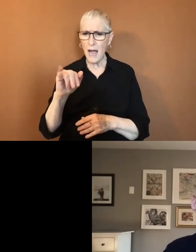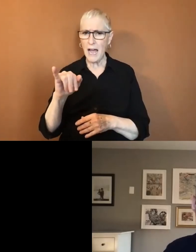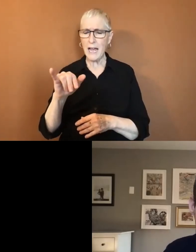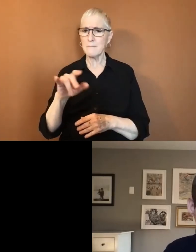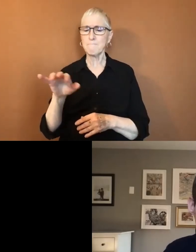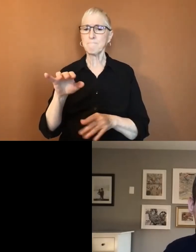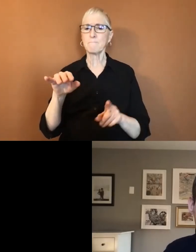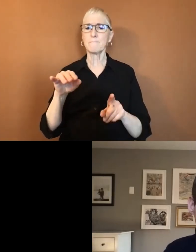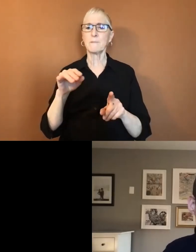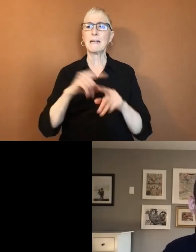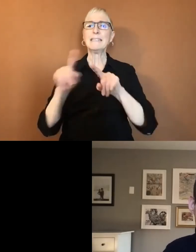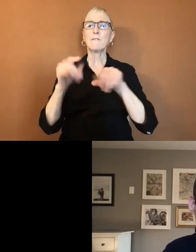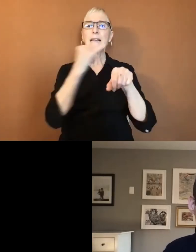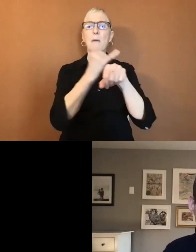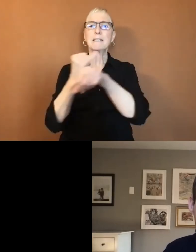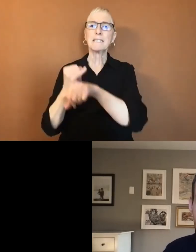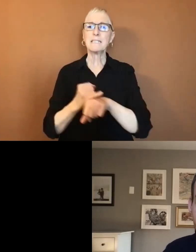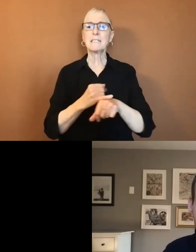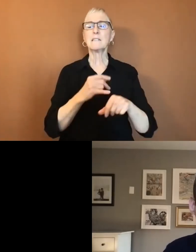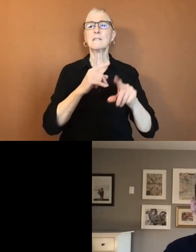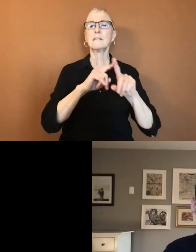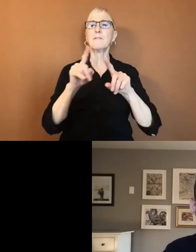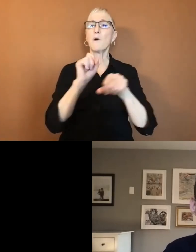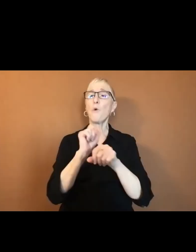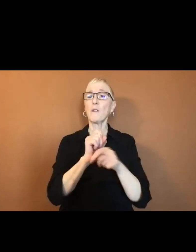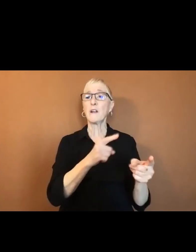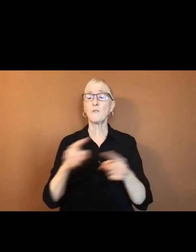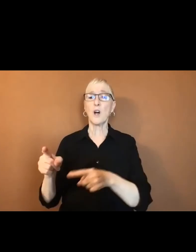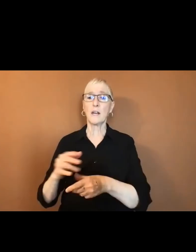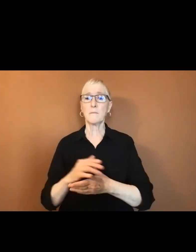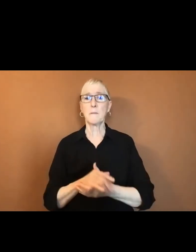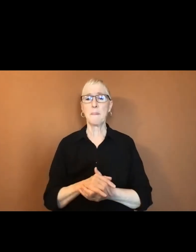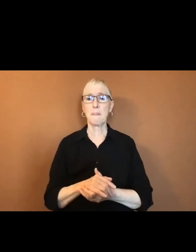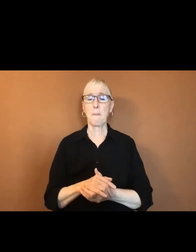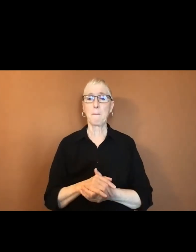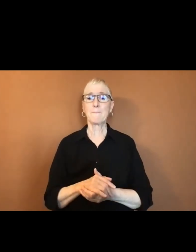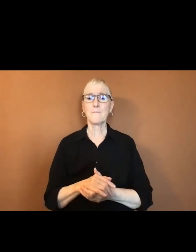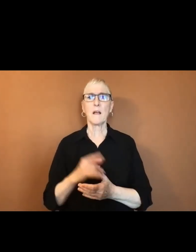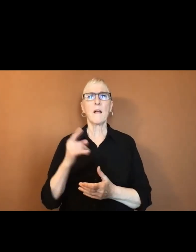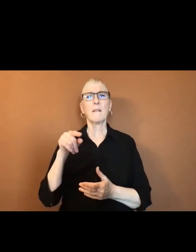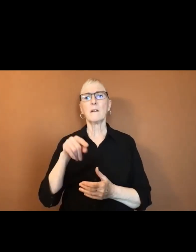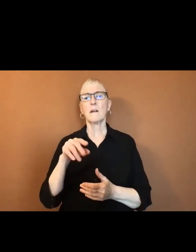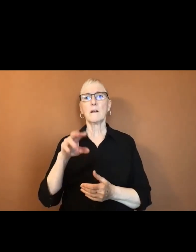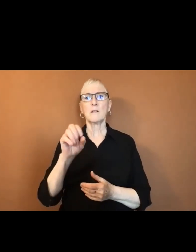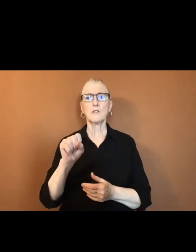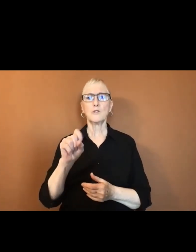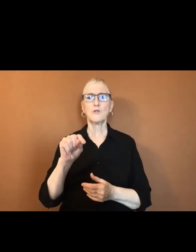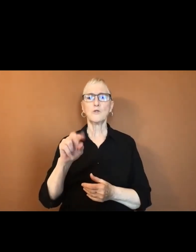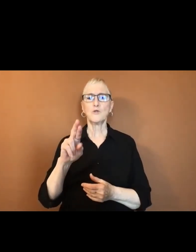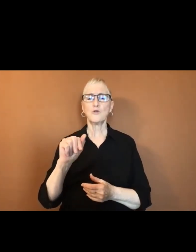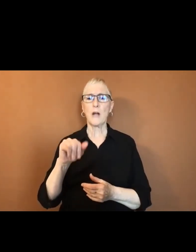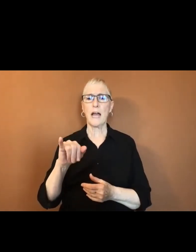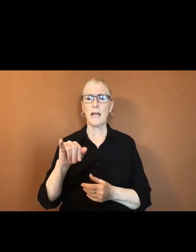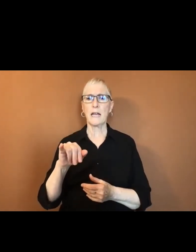the different campuses and, all the different types of work that goes on. Yeah, well, this is extraordinary. So STRI, as I